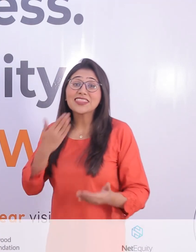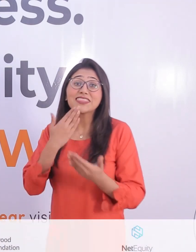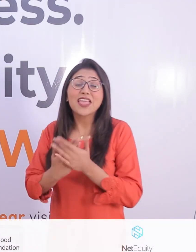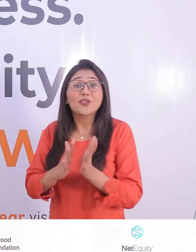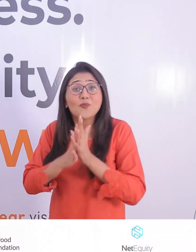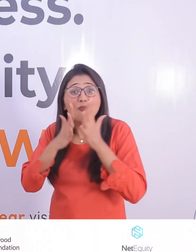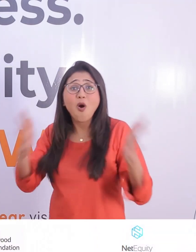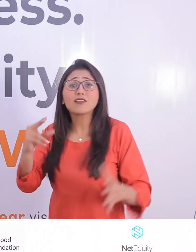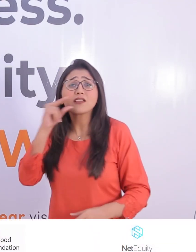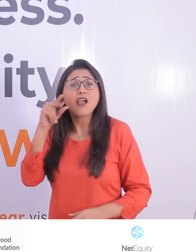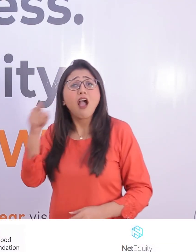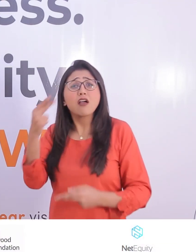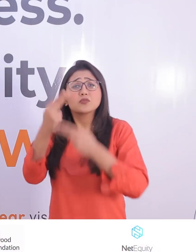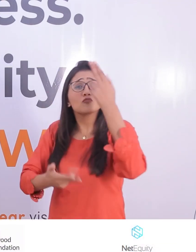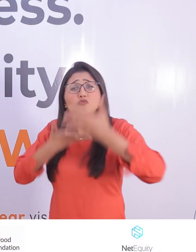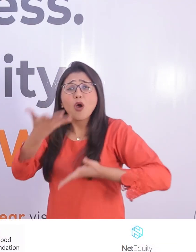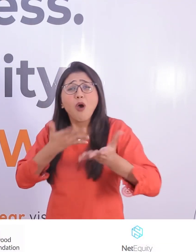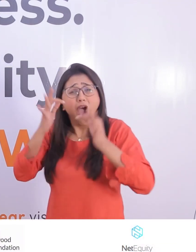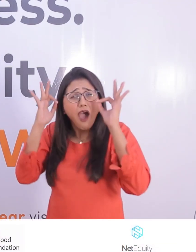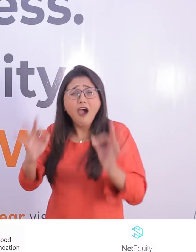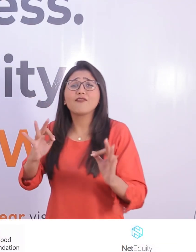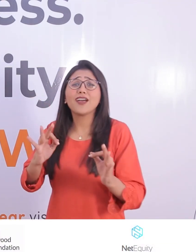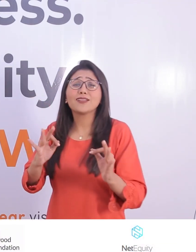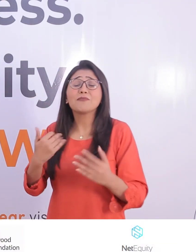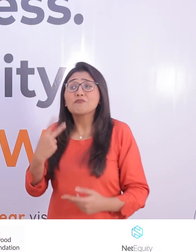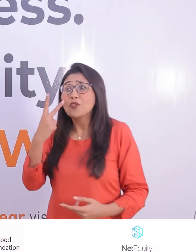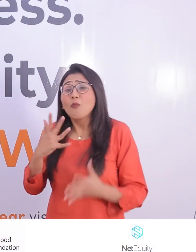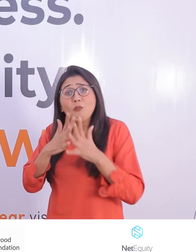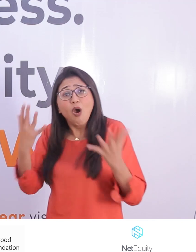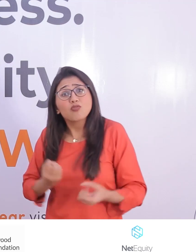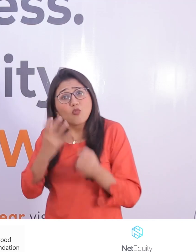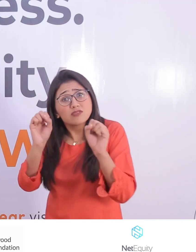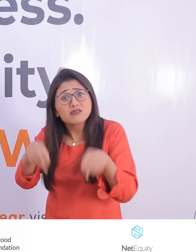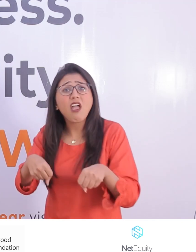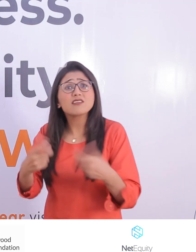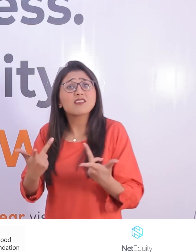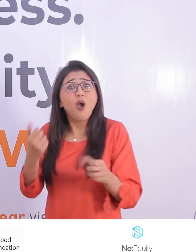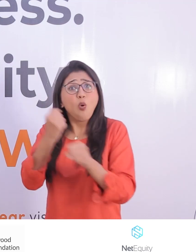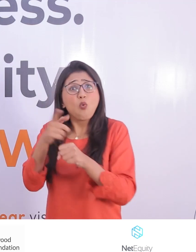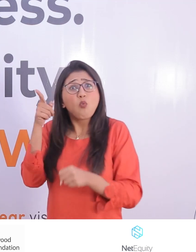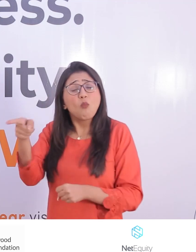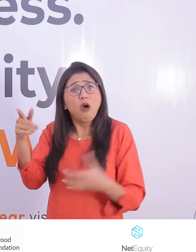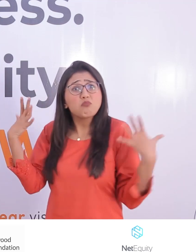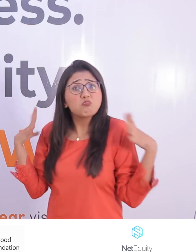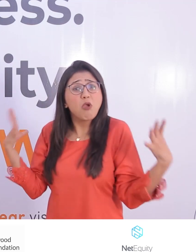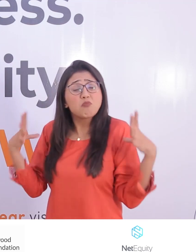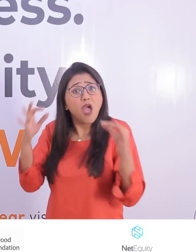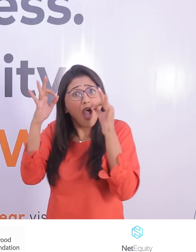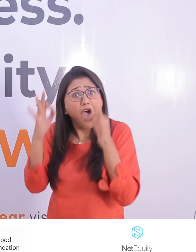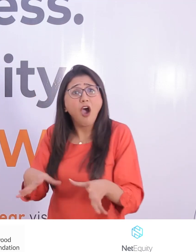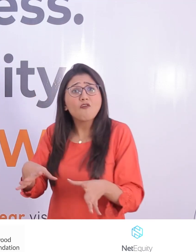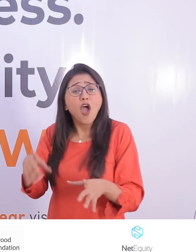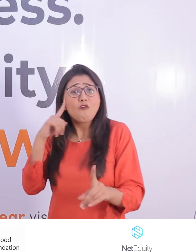Thank you so much, Qasim sir, for those inspiring words. We're really happy to see the government being actively involved